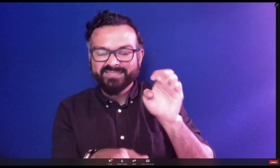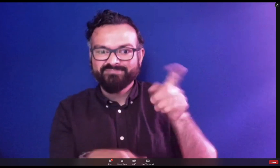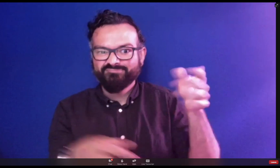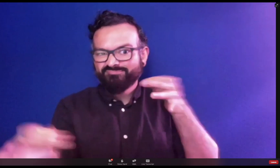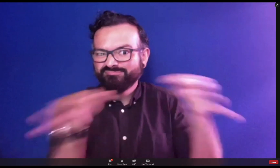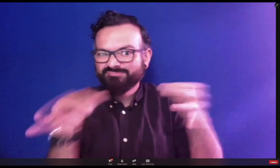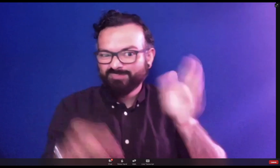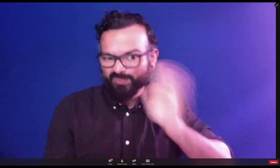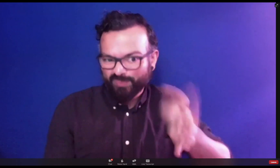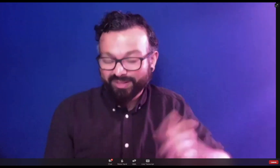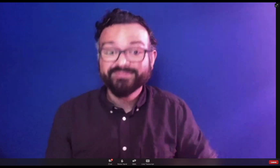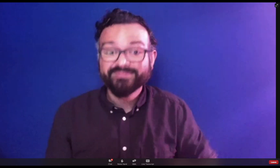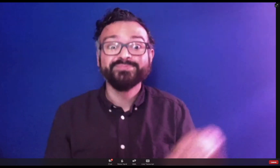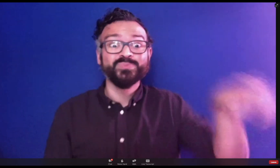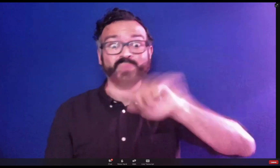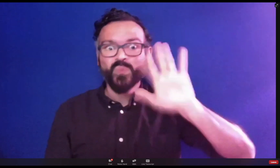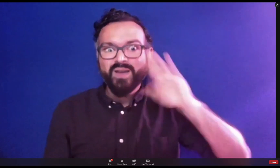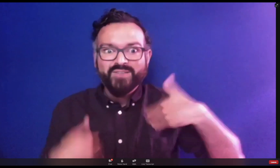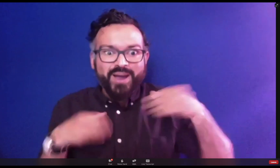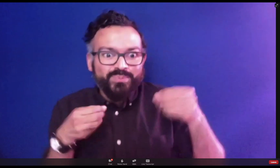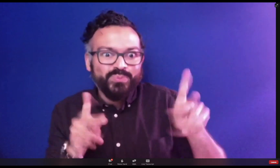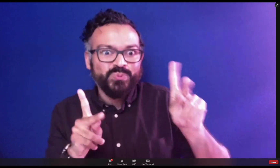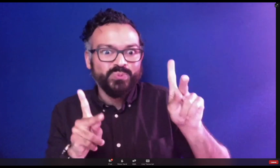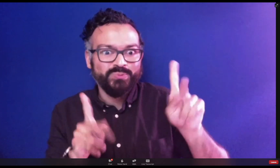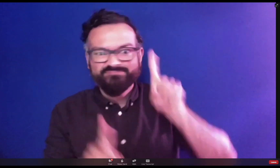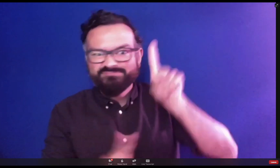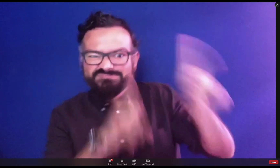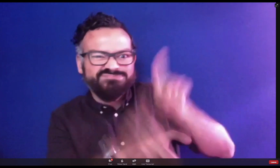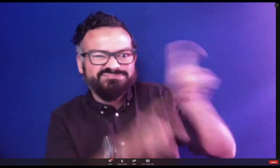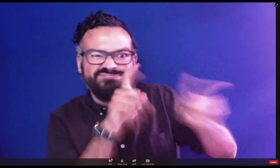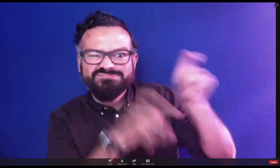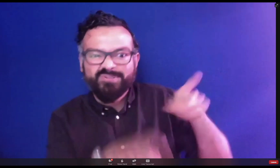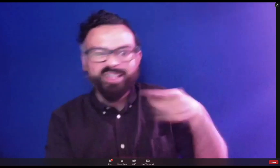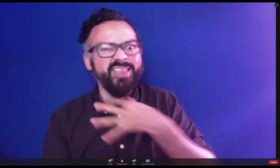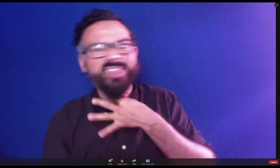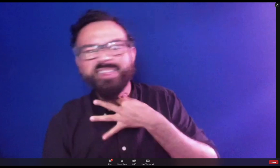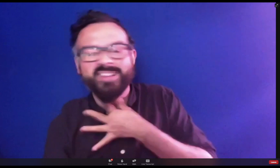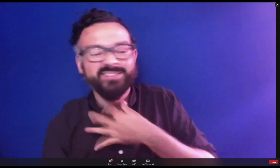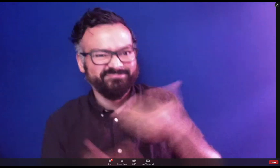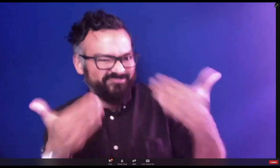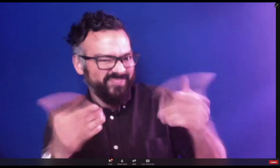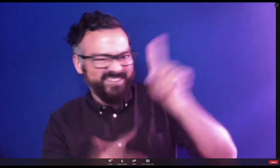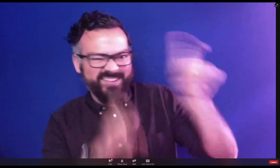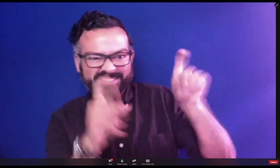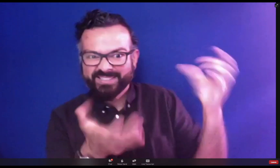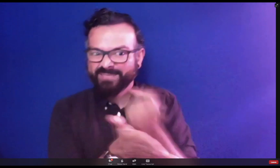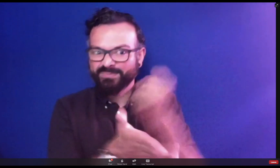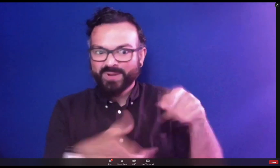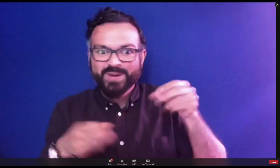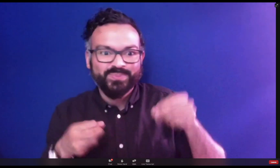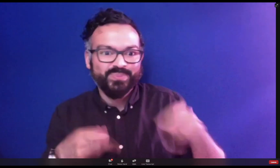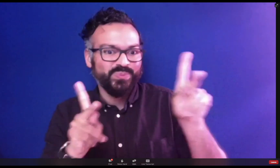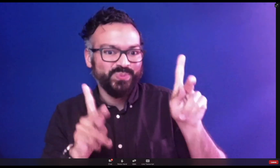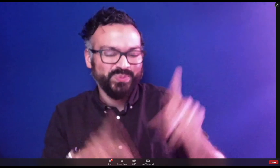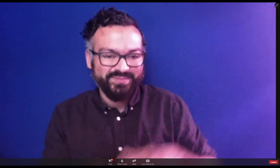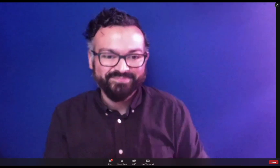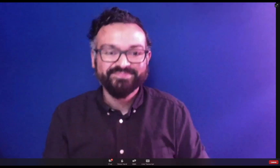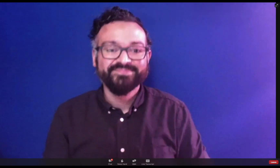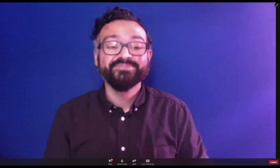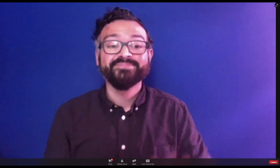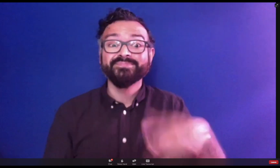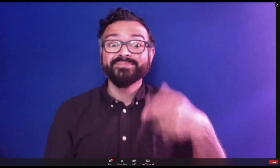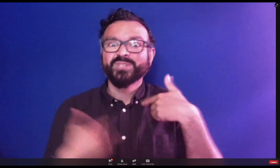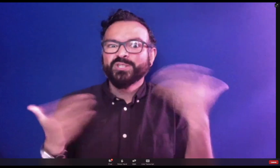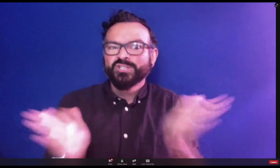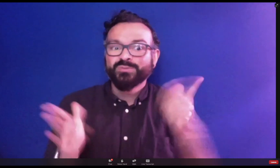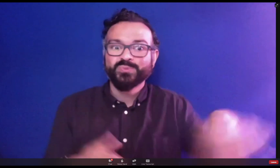with questions. If you have any curiosities, this is a great opportunity to ask them questions. We'll be using the Q&A feature down